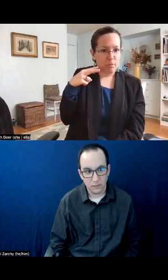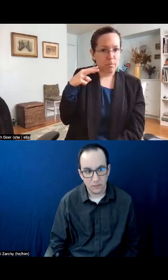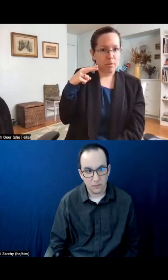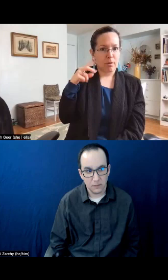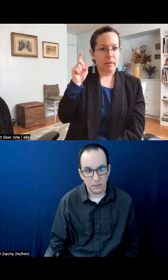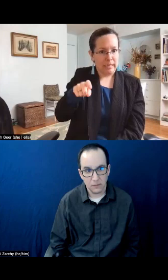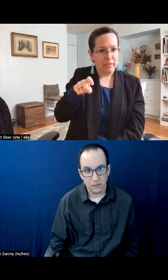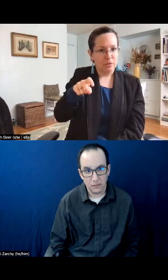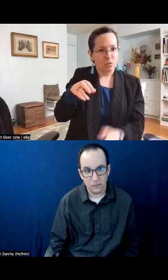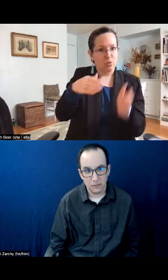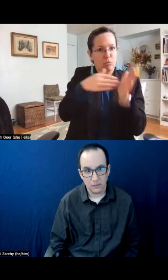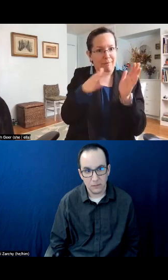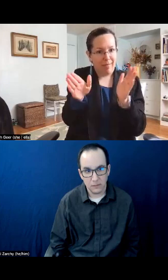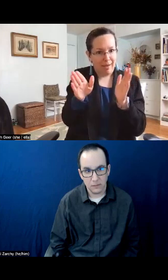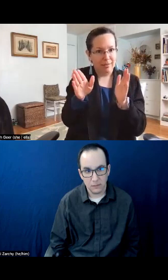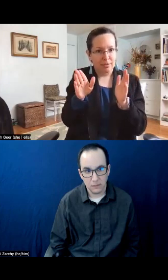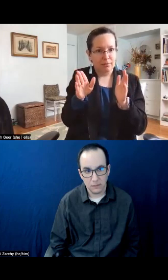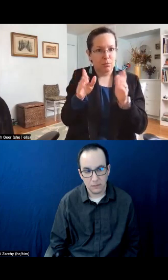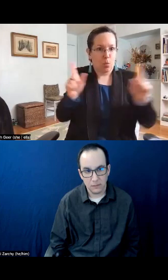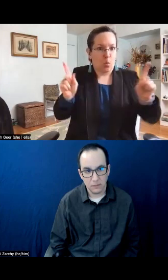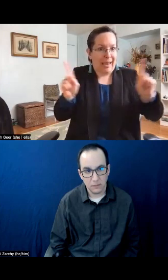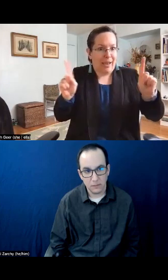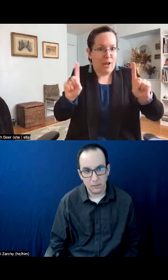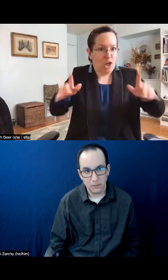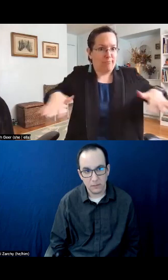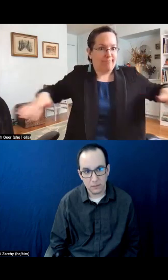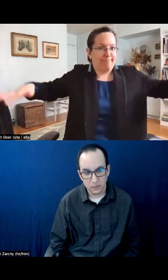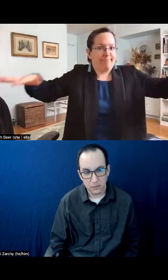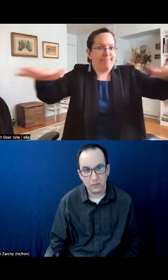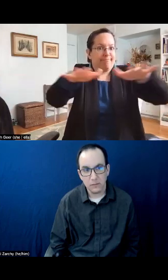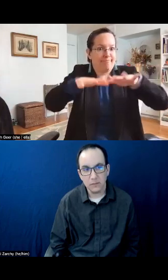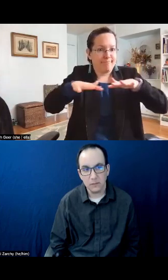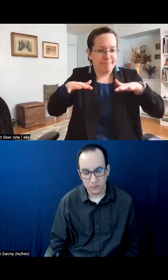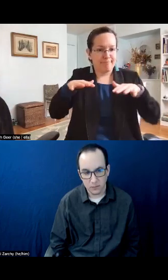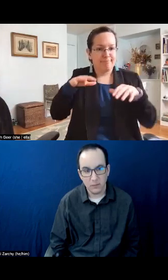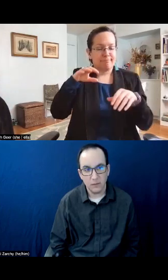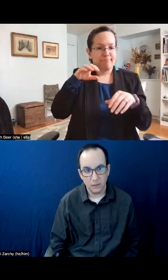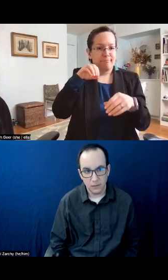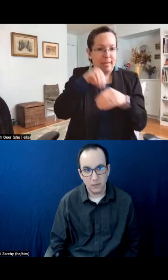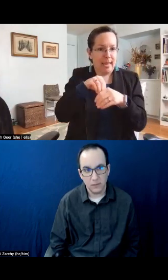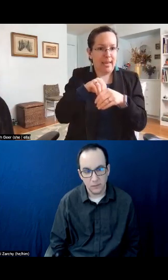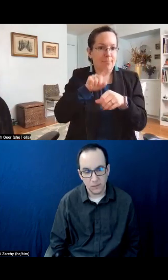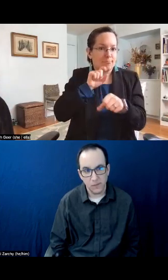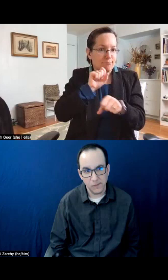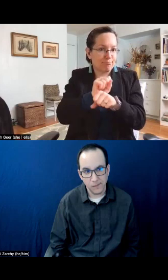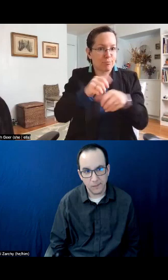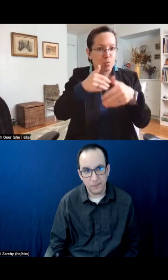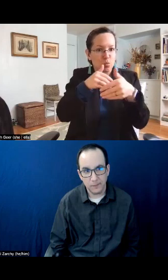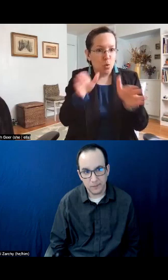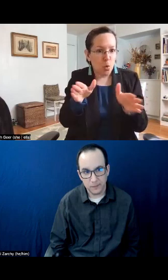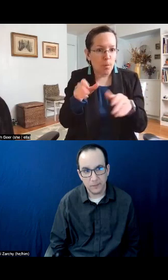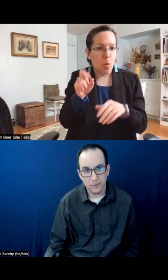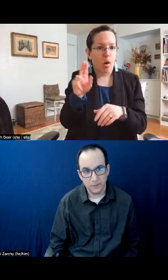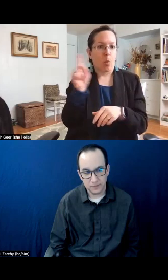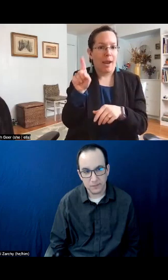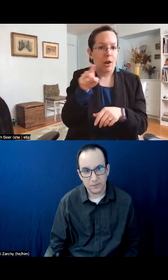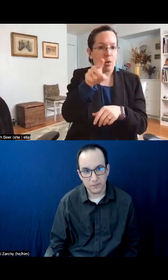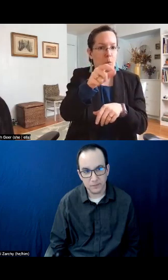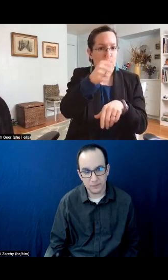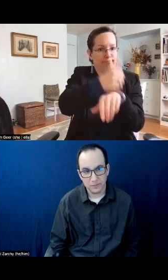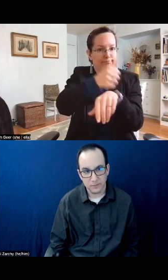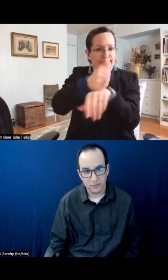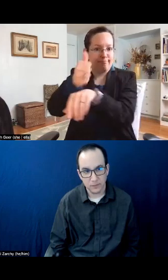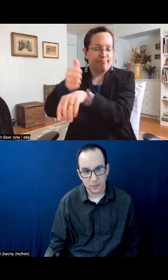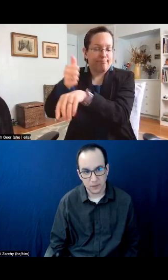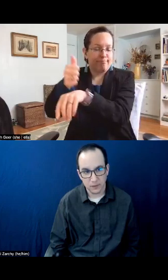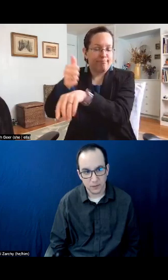that means to leave alone, for example. This verb is going to reflect where. Who is it that is leaving whom alone?